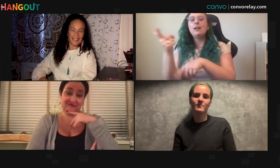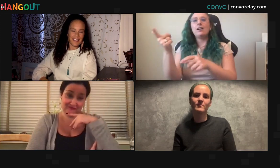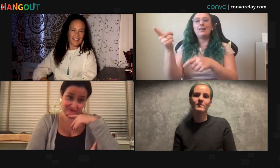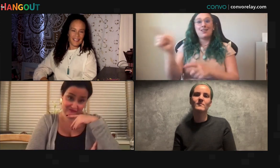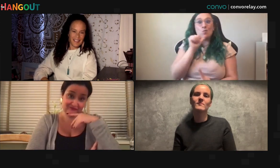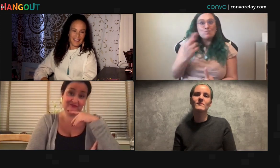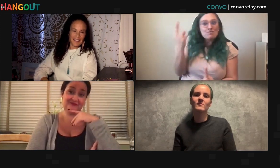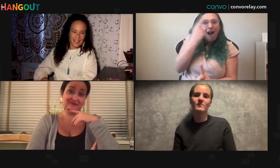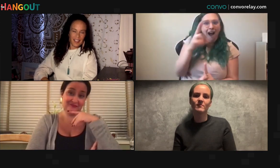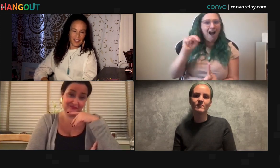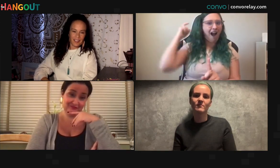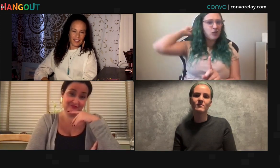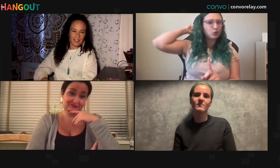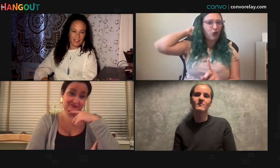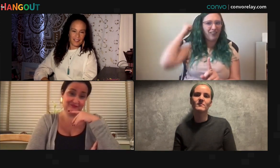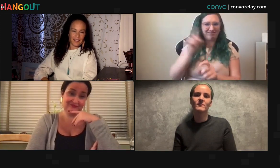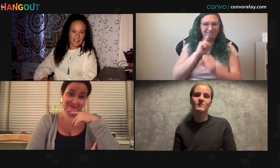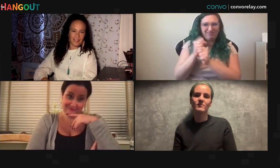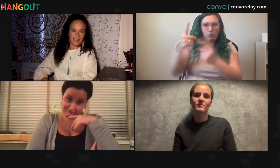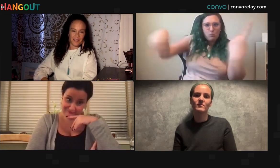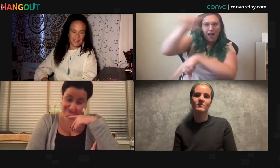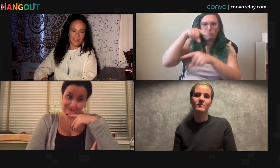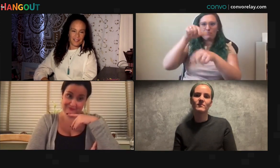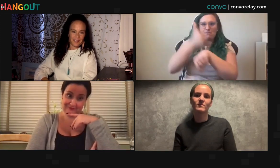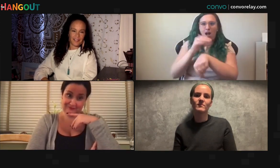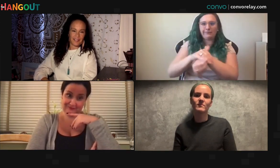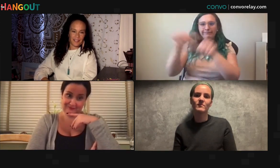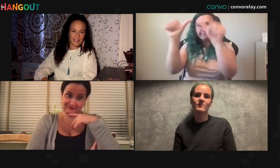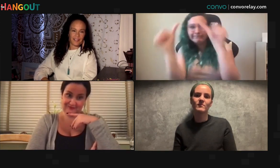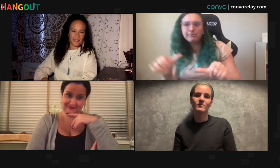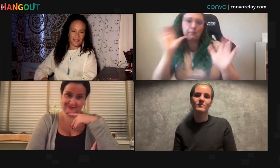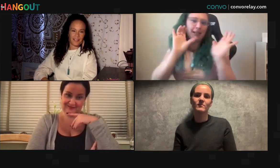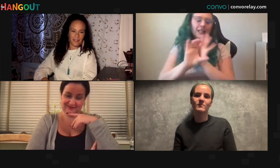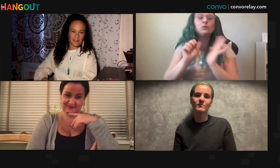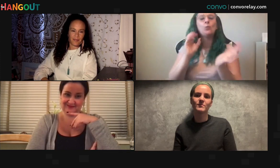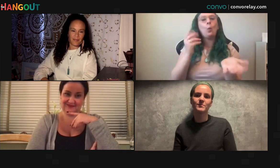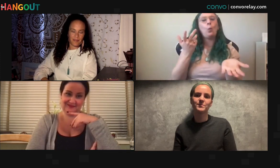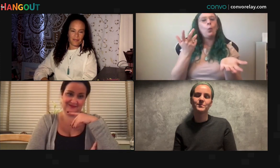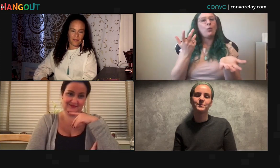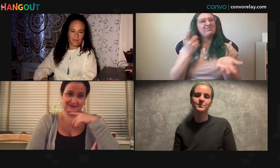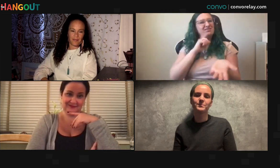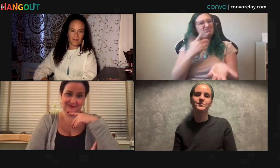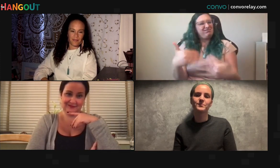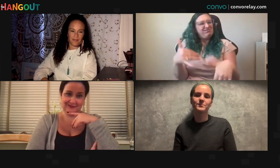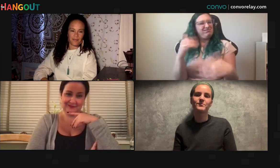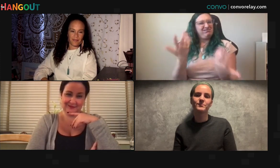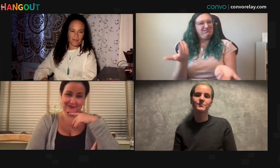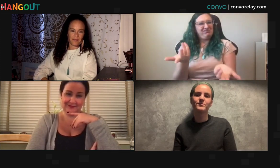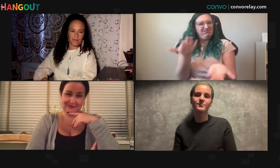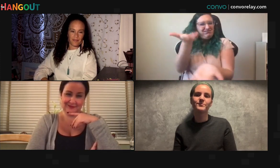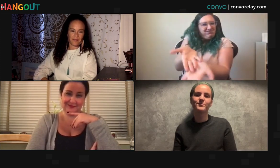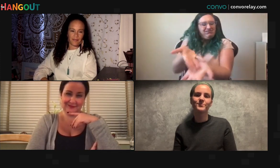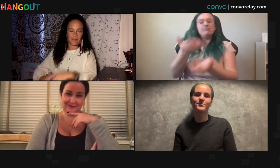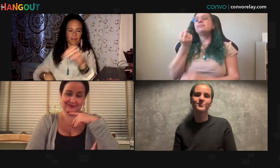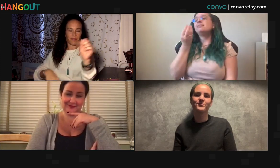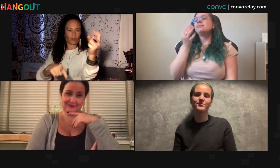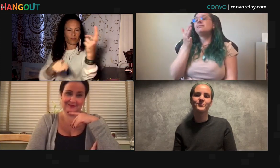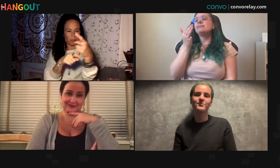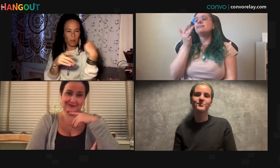his energy, he Mm-hmm. changed his mindset, and he unconsciously did not realize that he was placing women on a pedestal